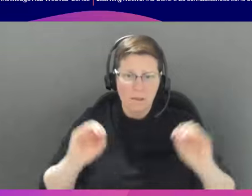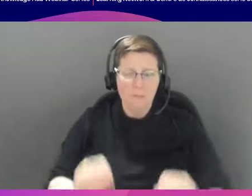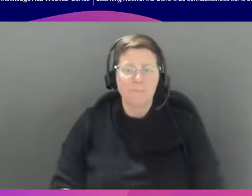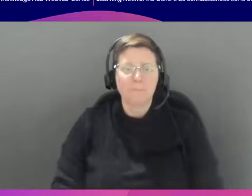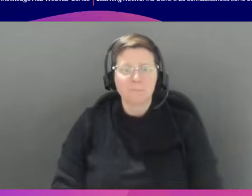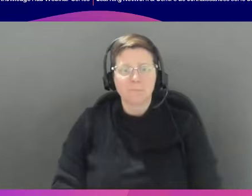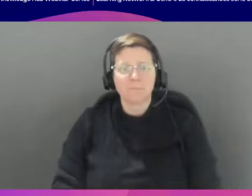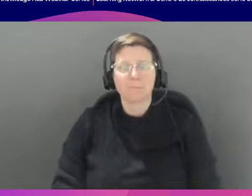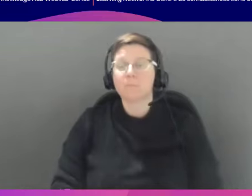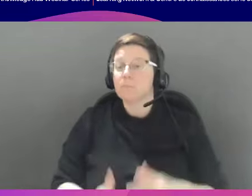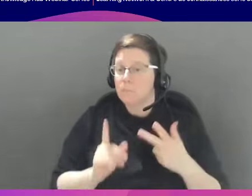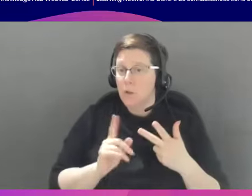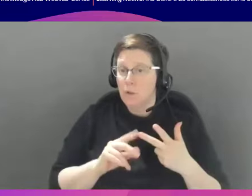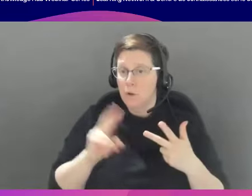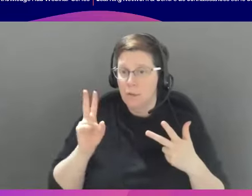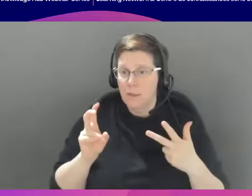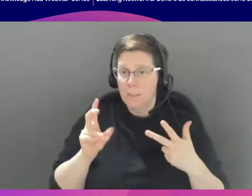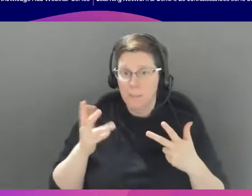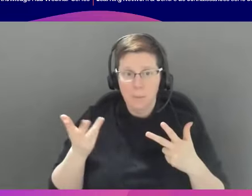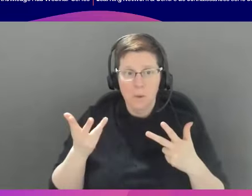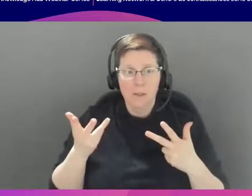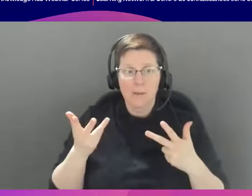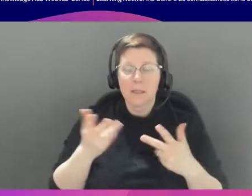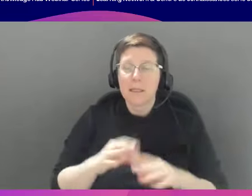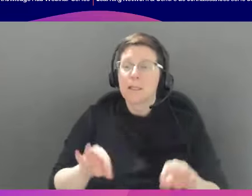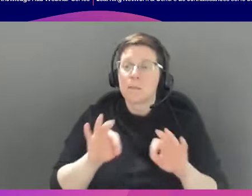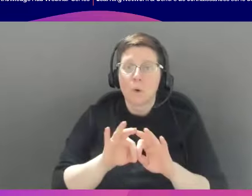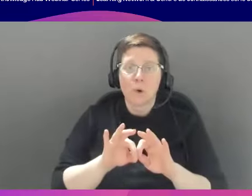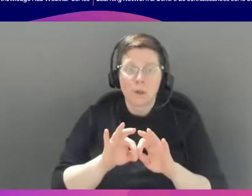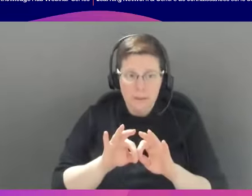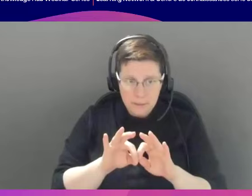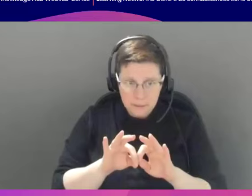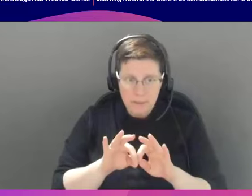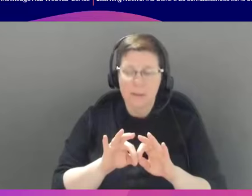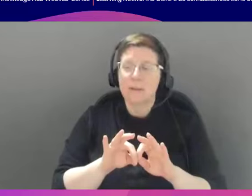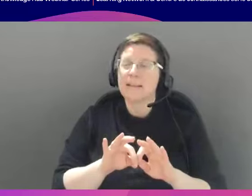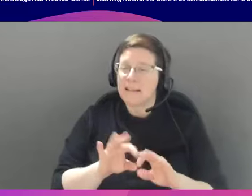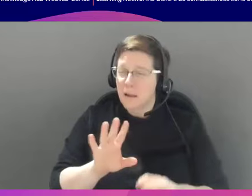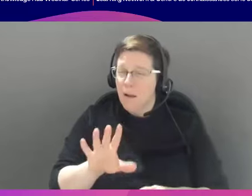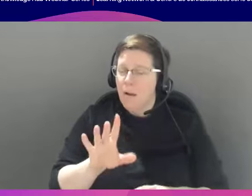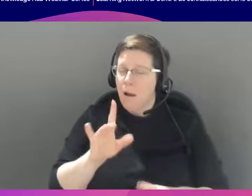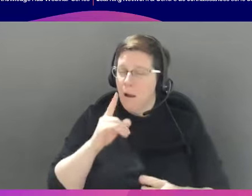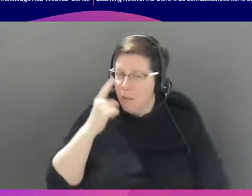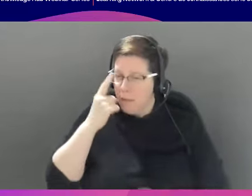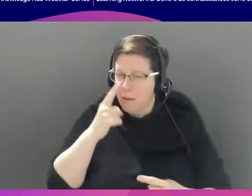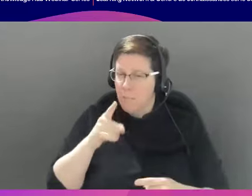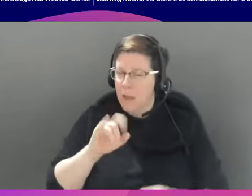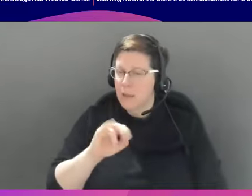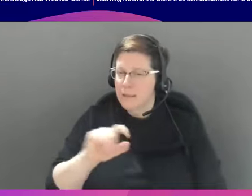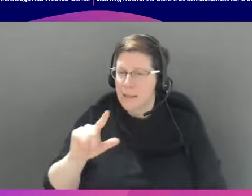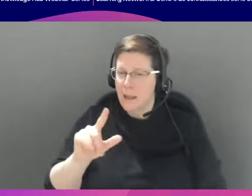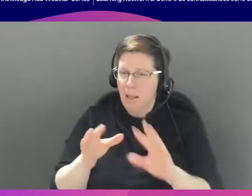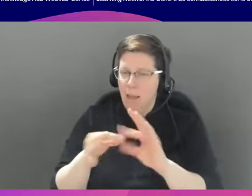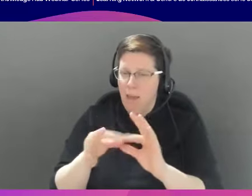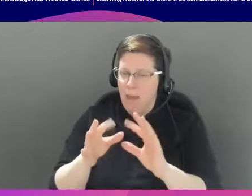The third theme that we found was the importance of disrupting incel rhetoric. So community